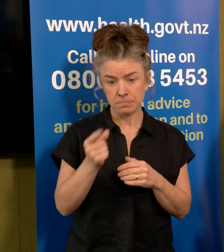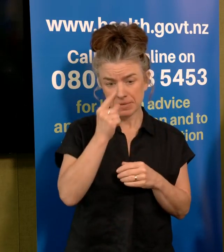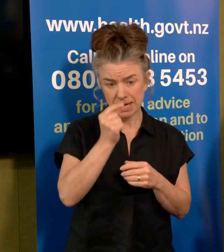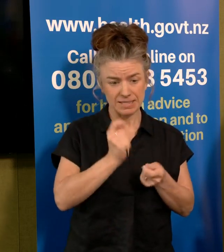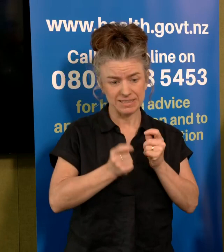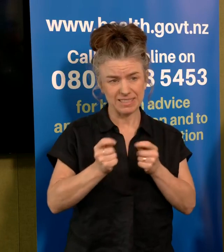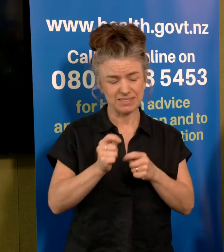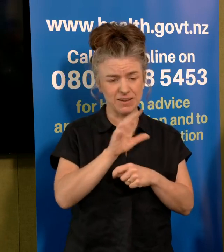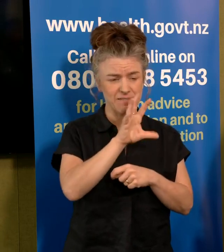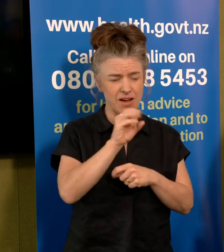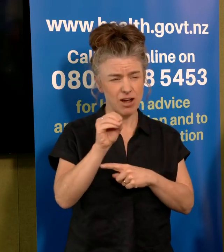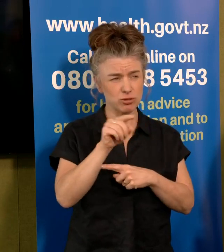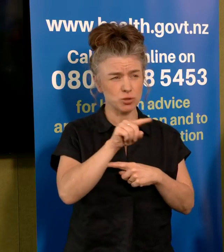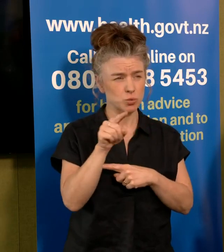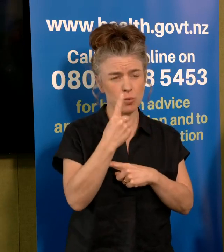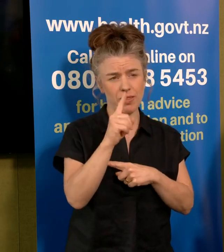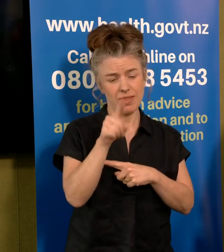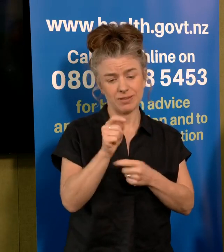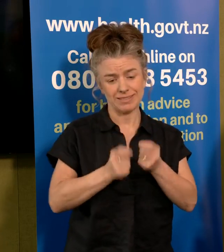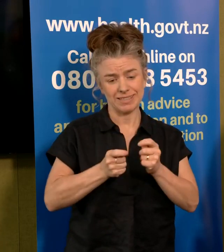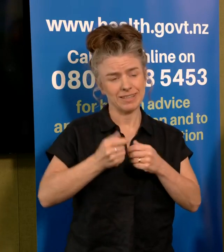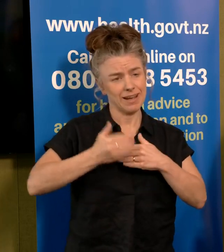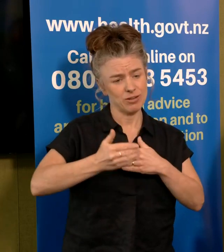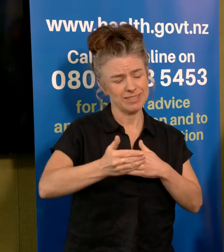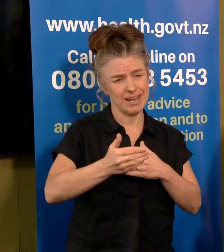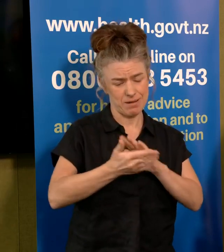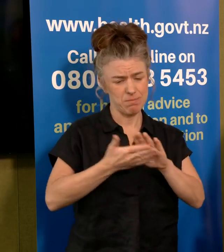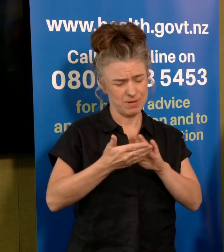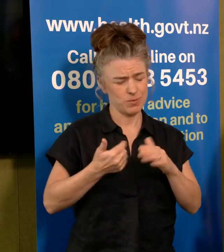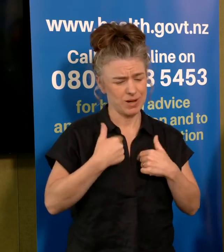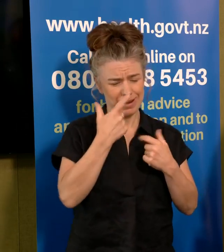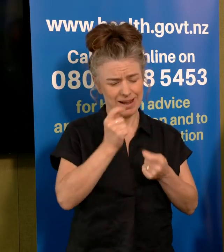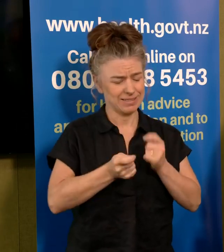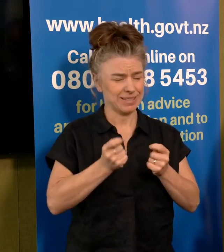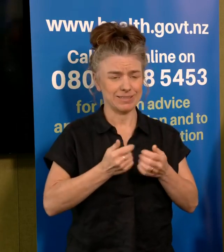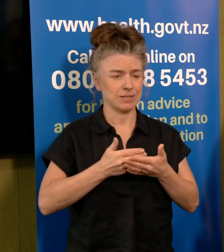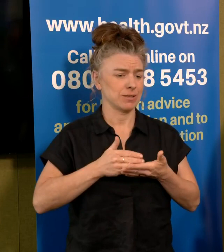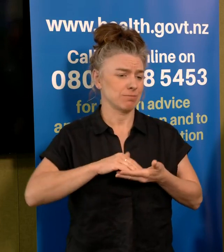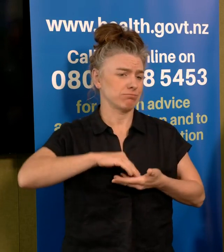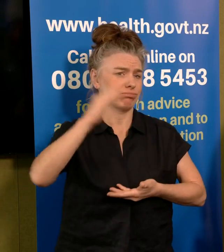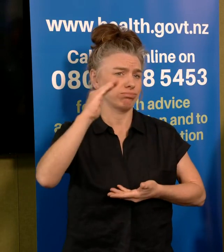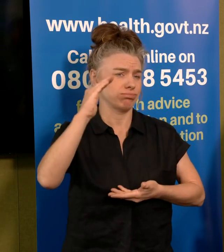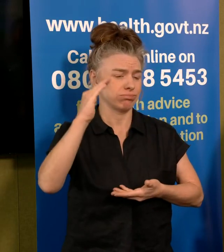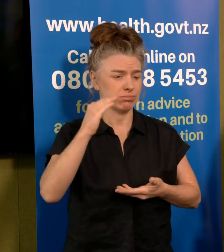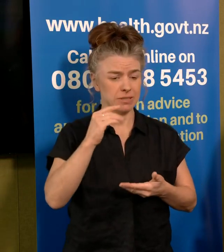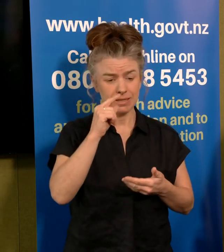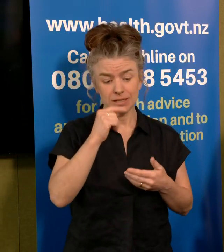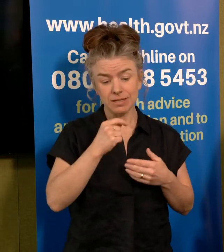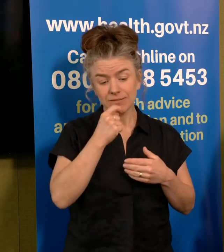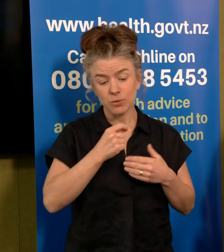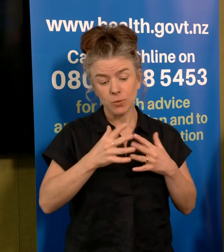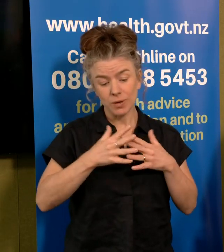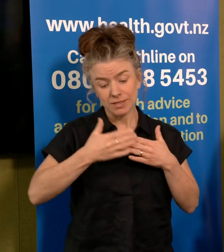between 500 and 1,000 tests a day. So there is certainly the capacity for testing, and this can easily be ramped up over the next few